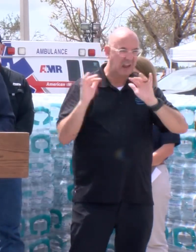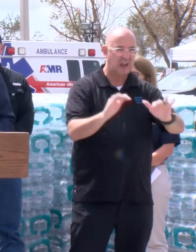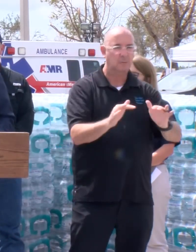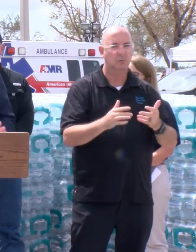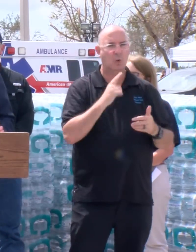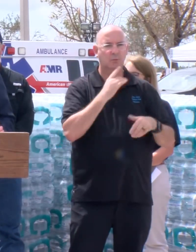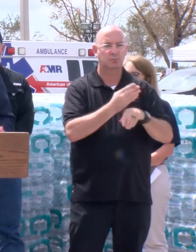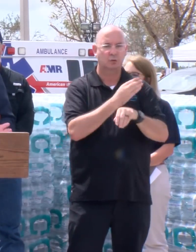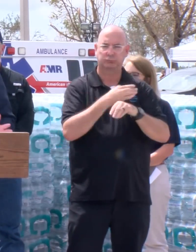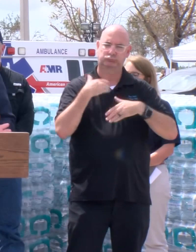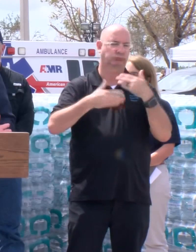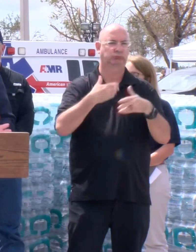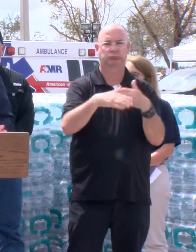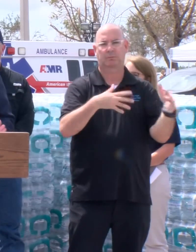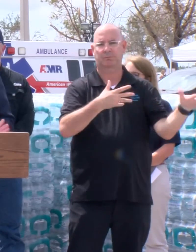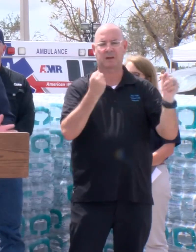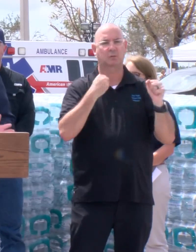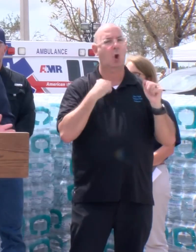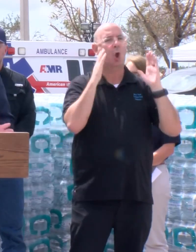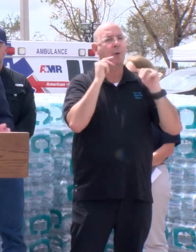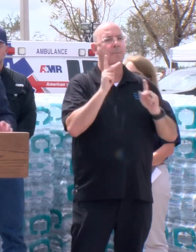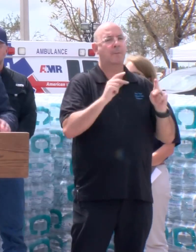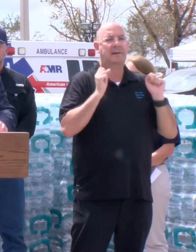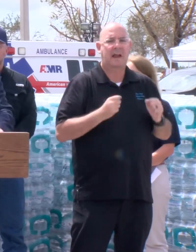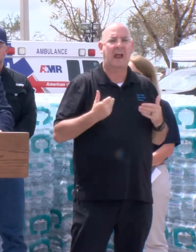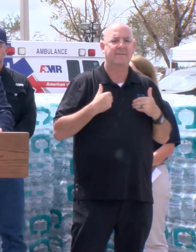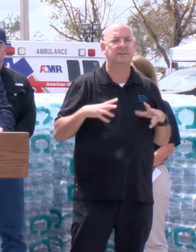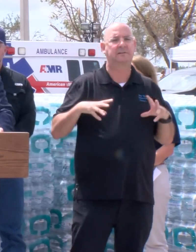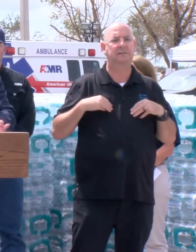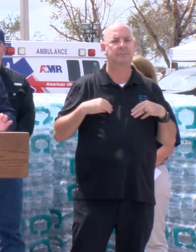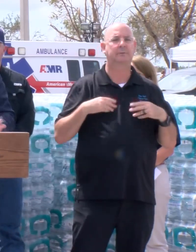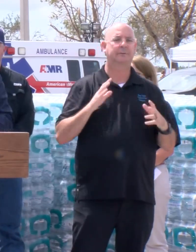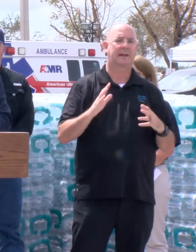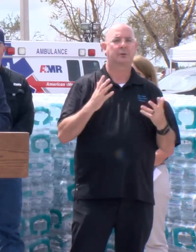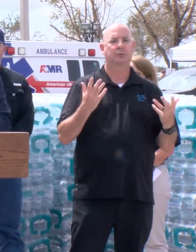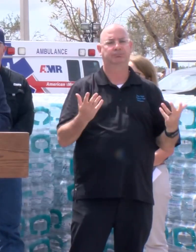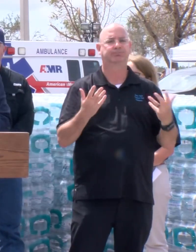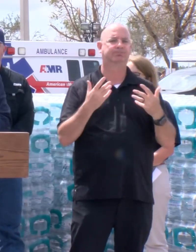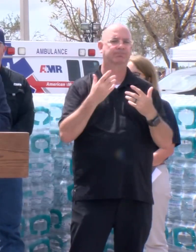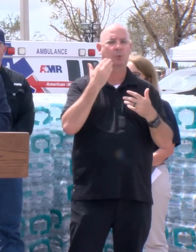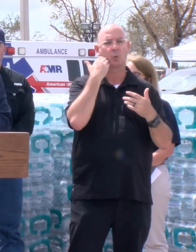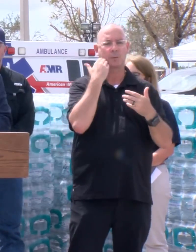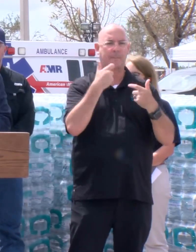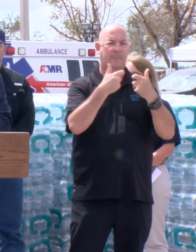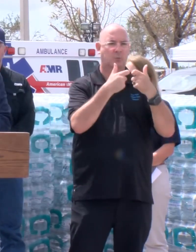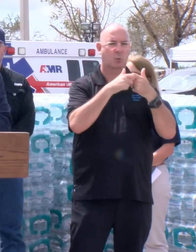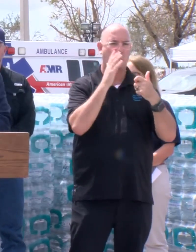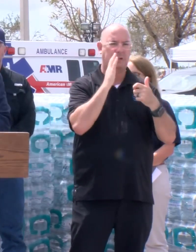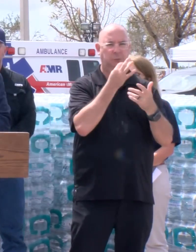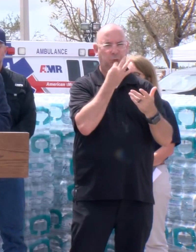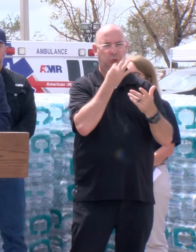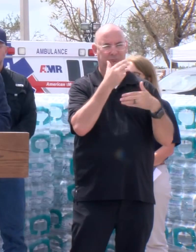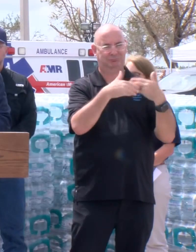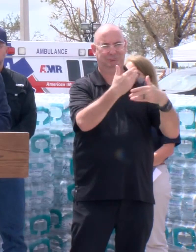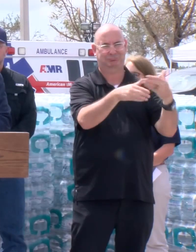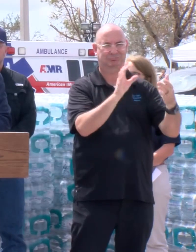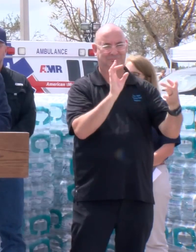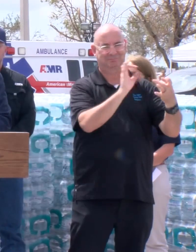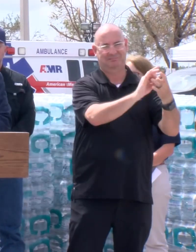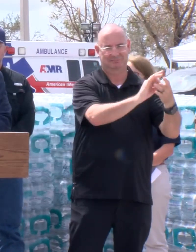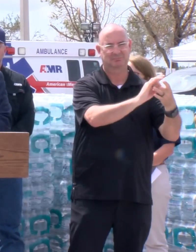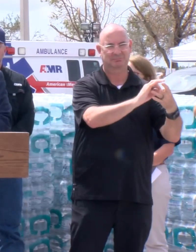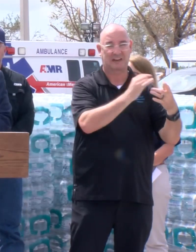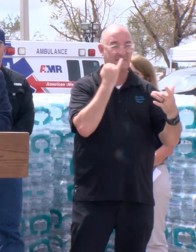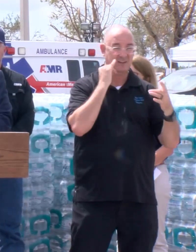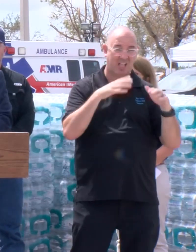mainland get that, if they haven't already, that they have that today, and we're hopeful for that. But that is something you talk to your utility